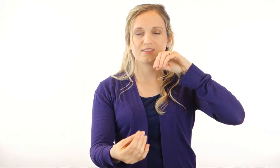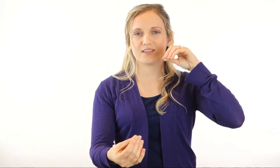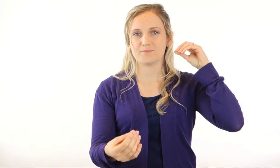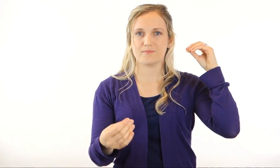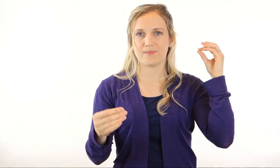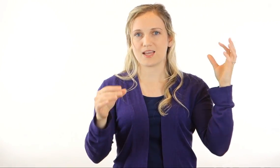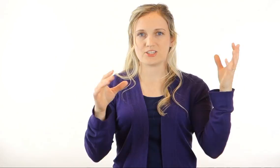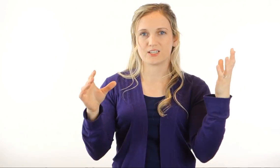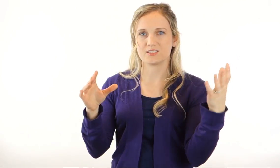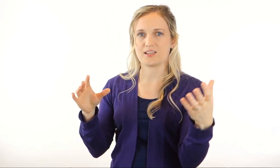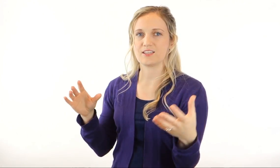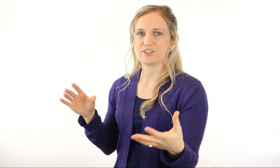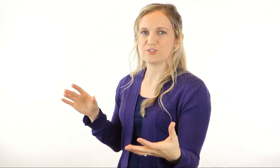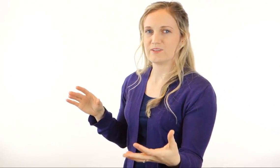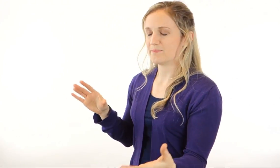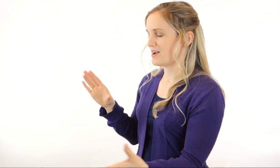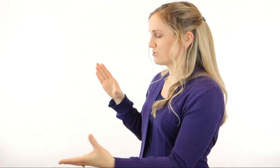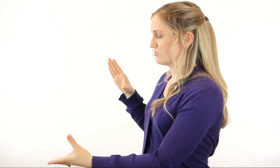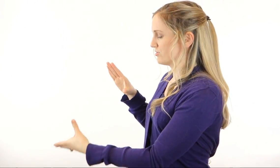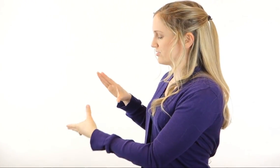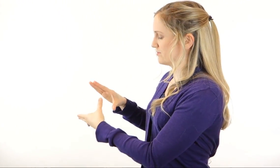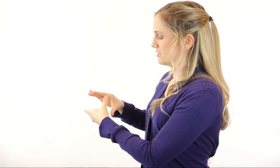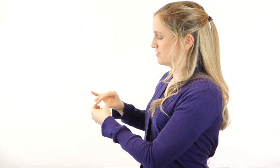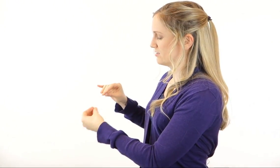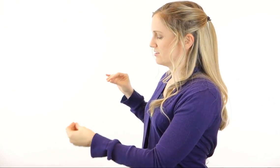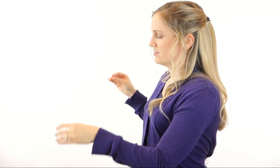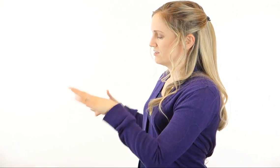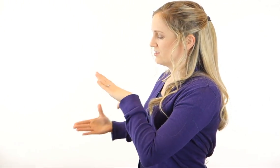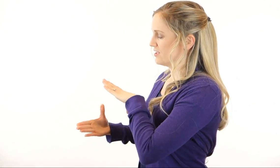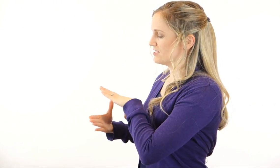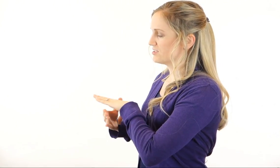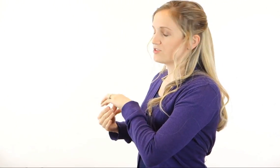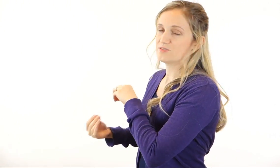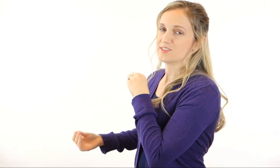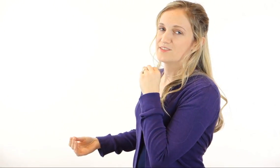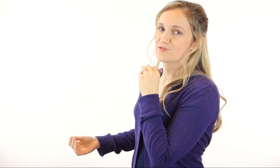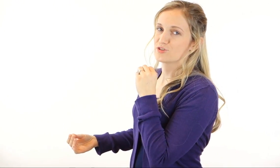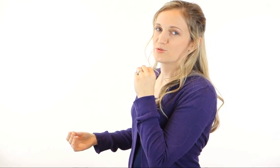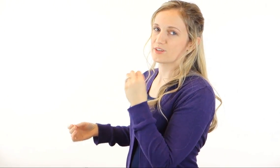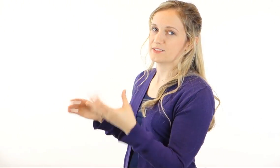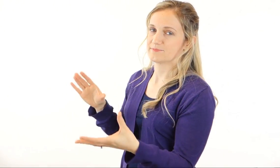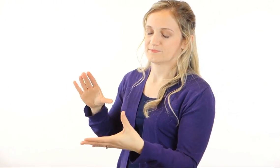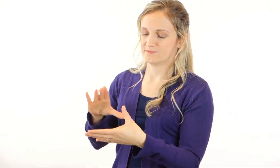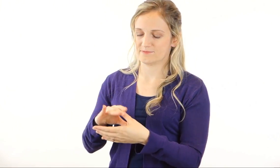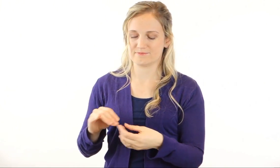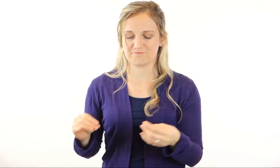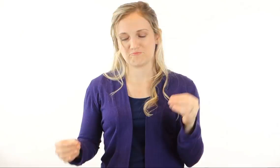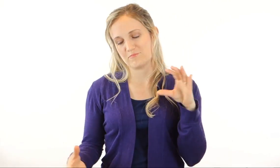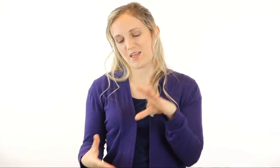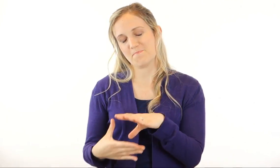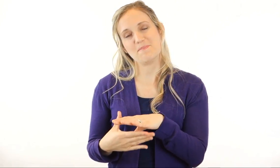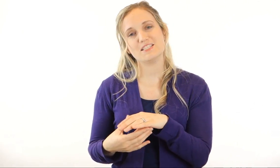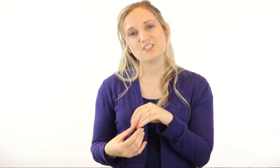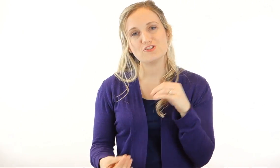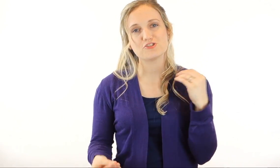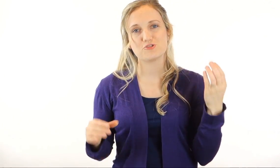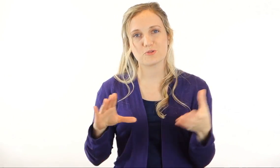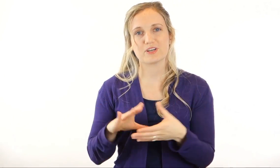like a magic sign, like you're doing a magical trick or something. This is also a sign for story. Message or story